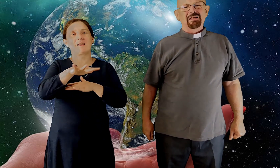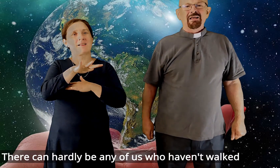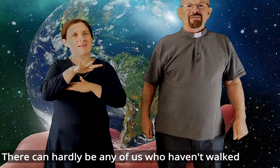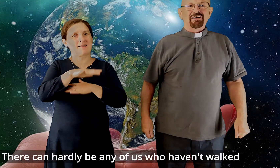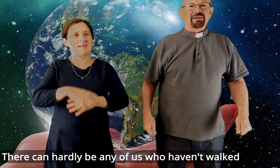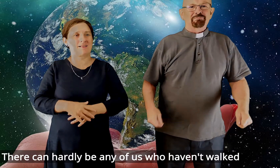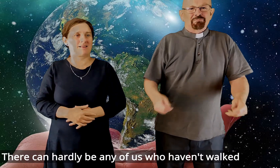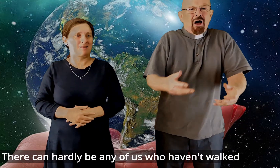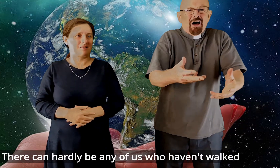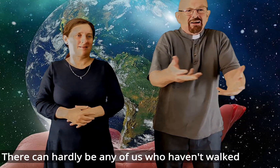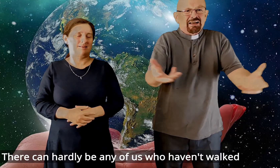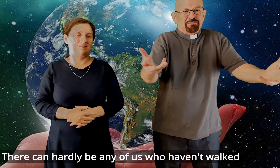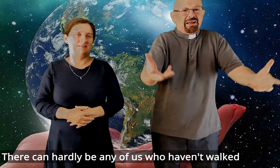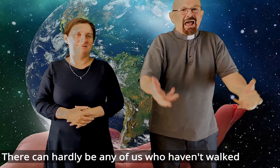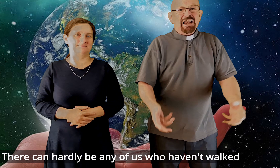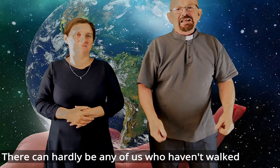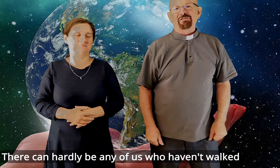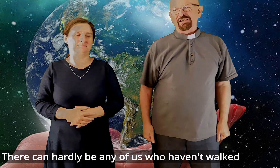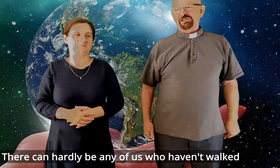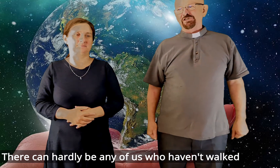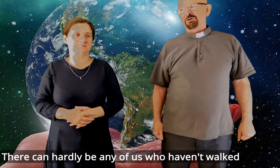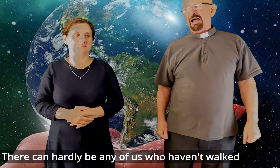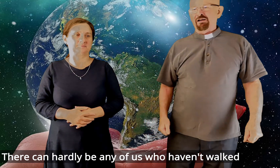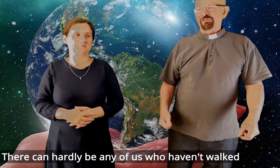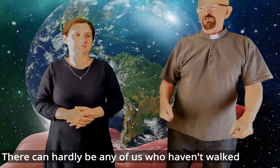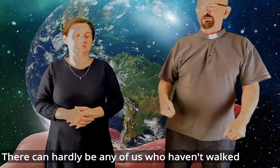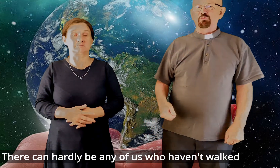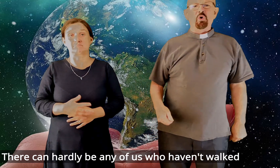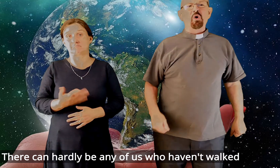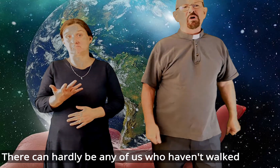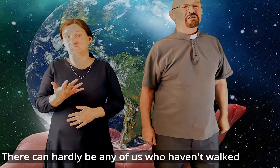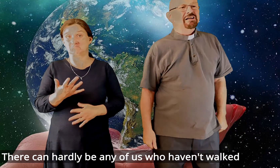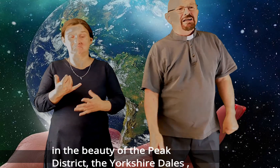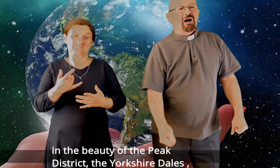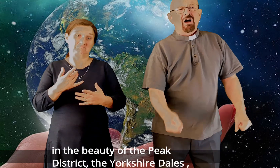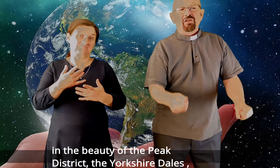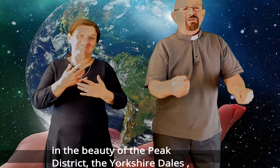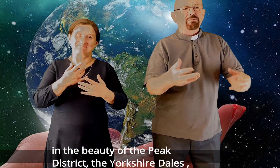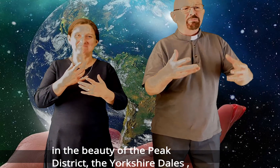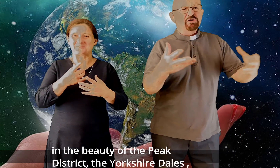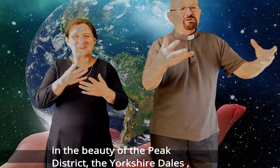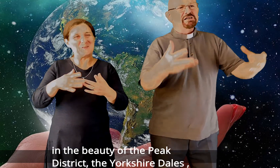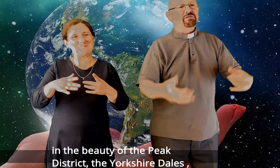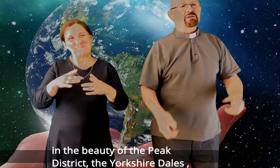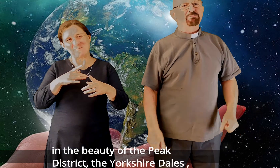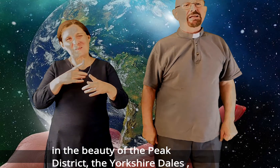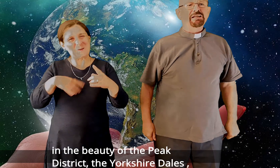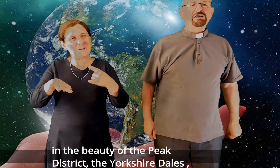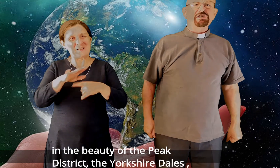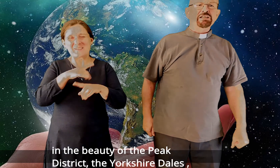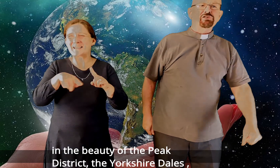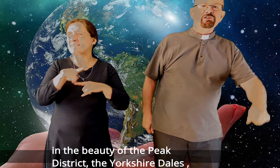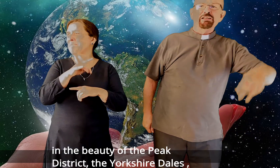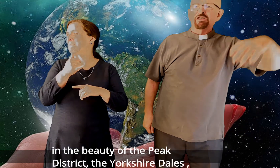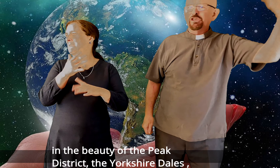There can hardly be any of us who haven't walked on the beauty of the Peak District, the